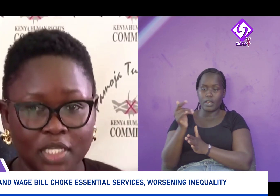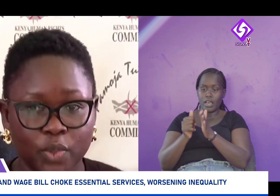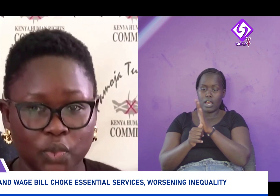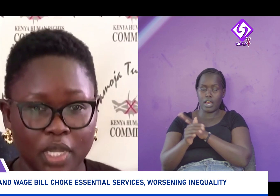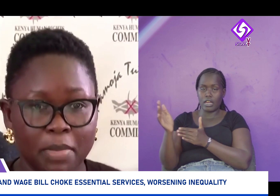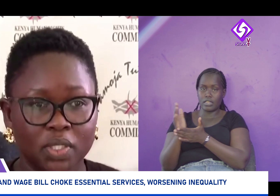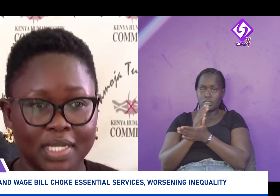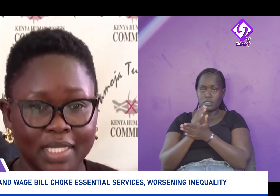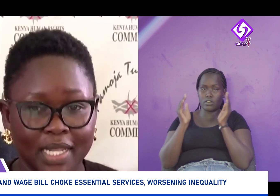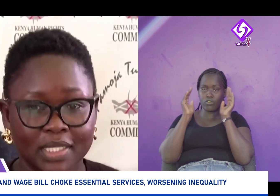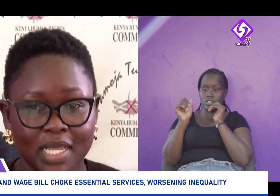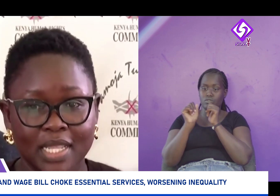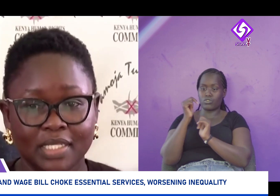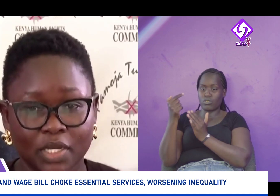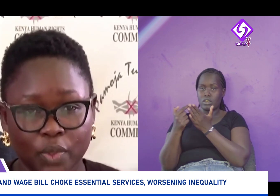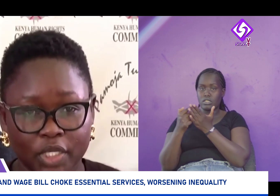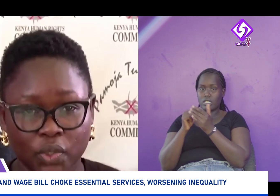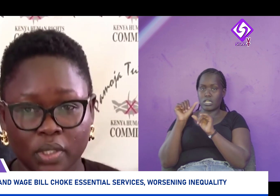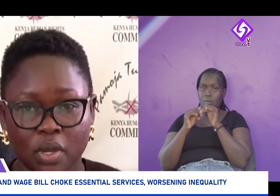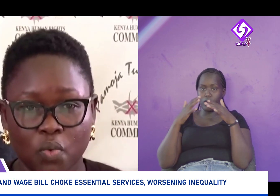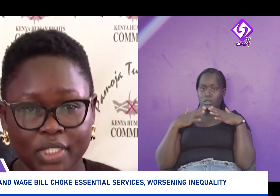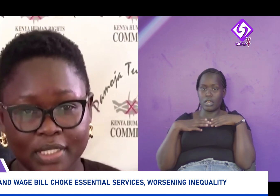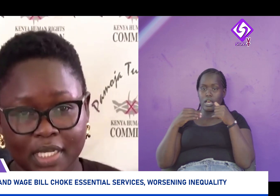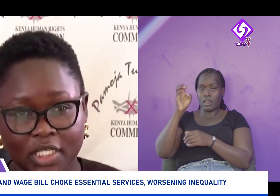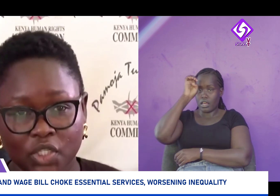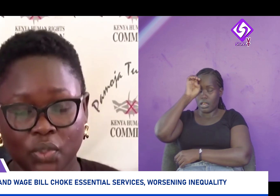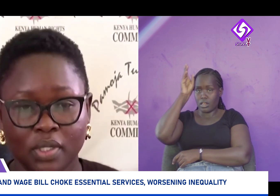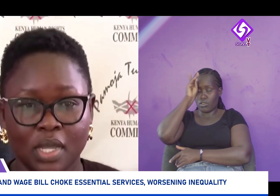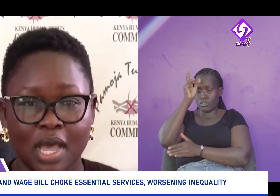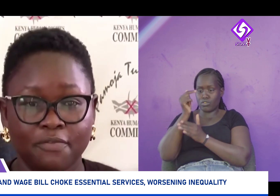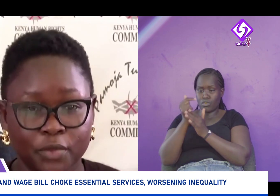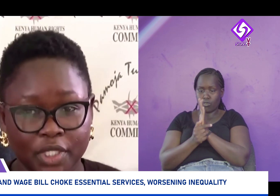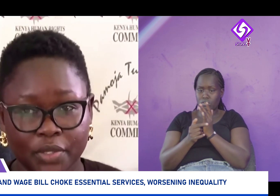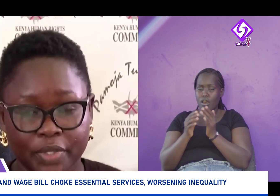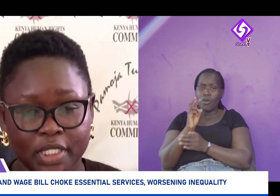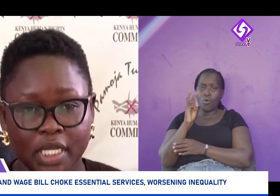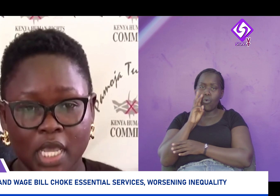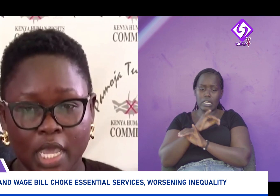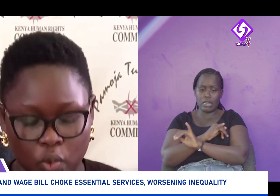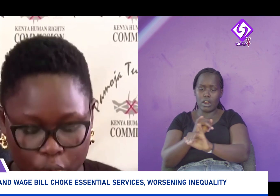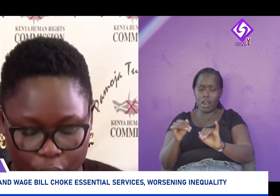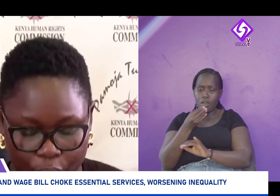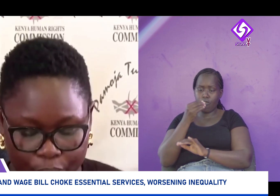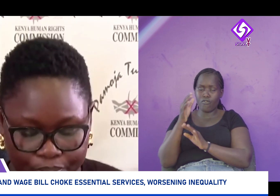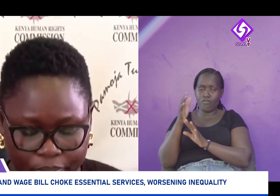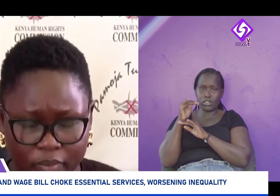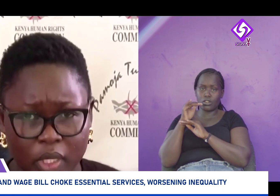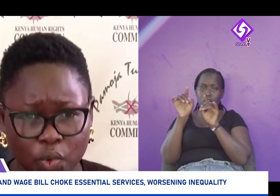that we are talking about. That's health, that's education, water and sanitation, food security, and also